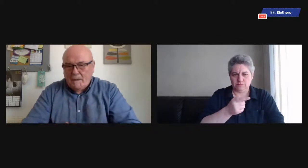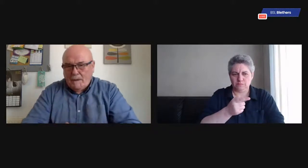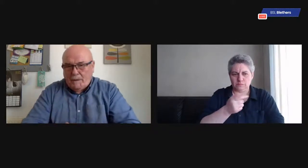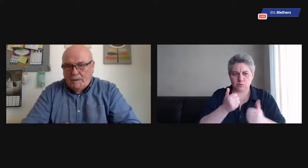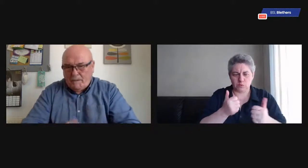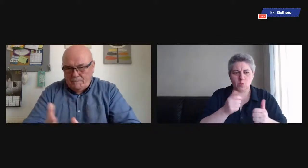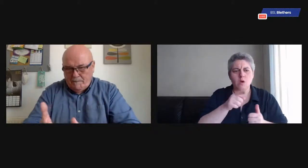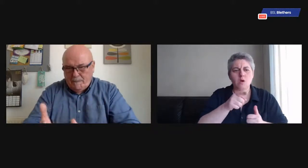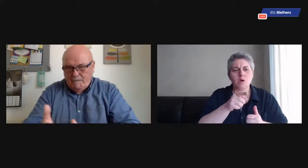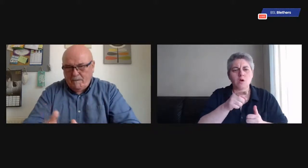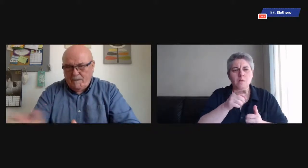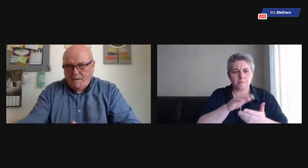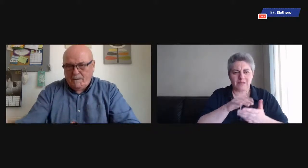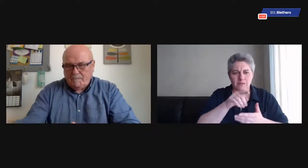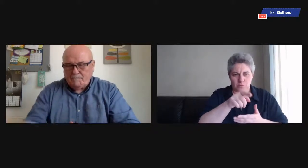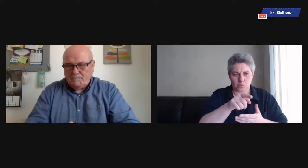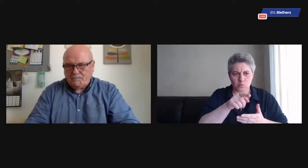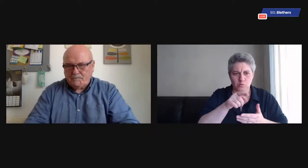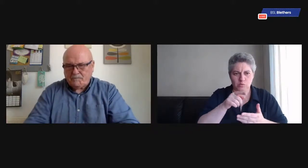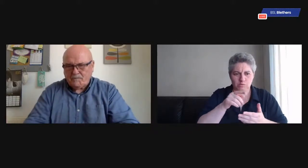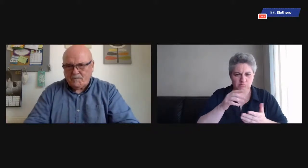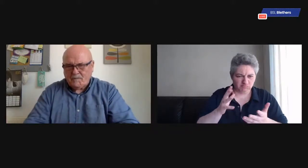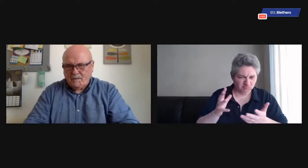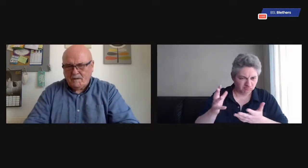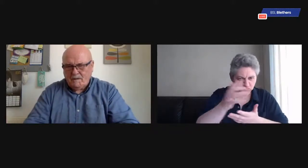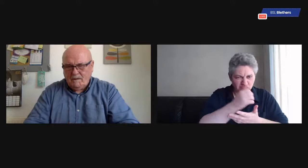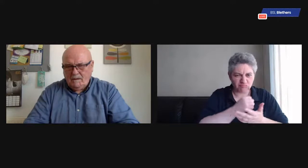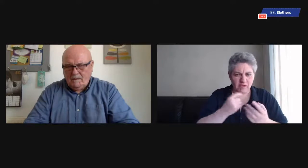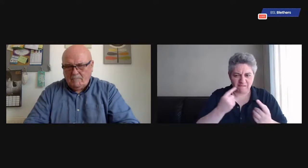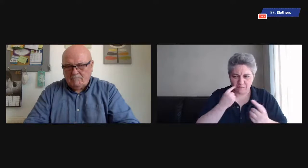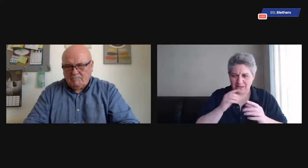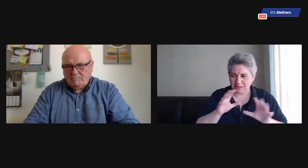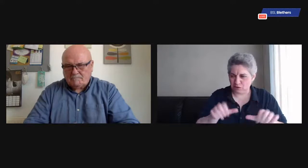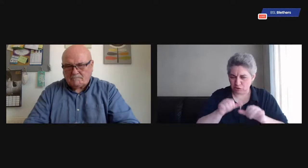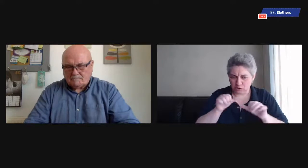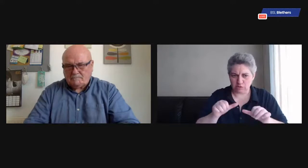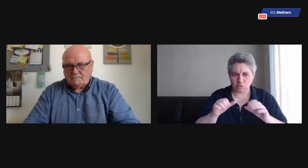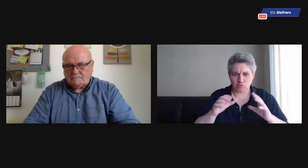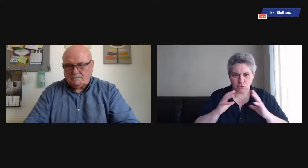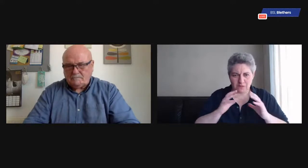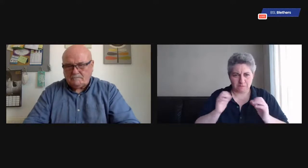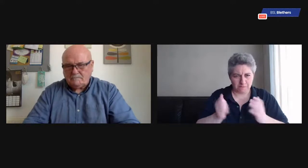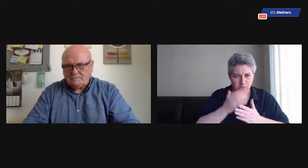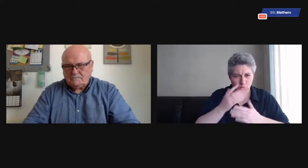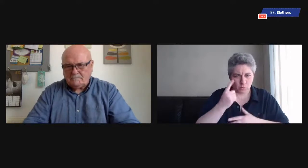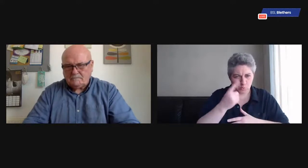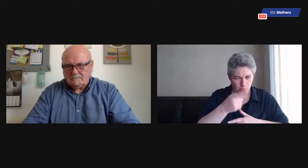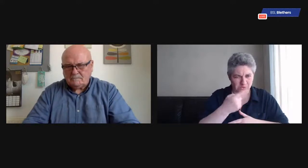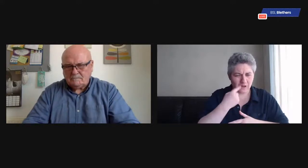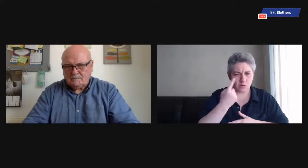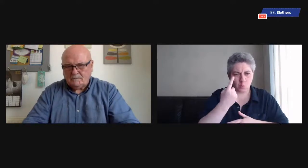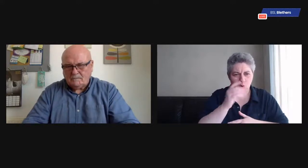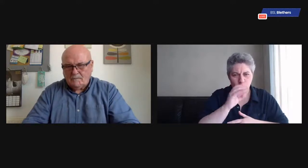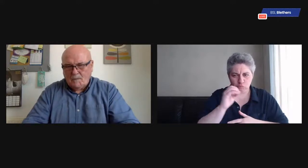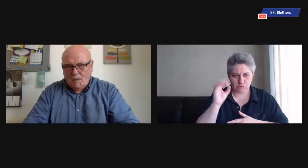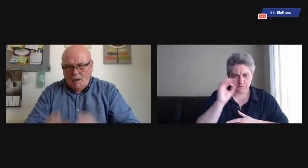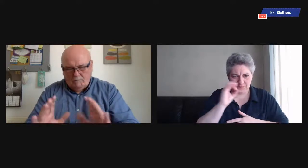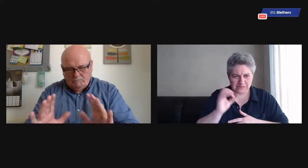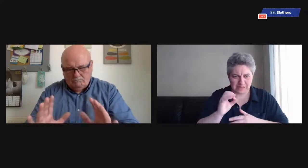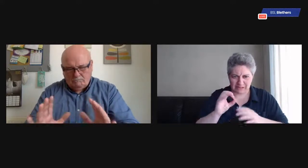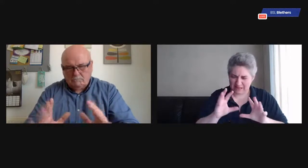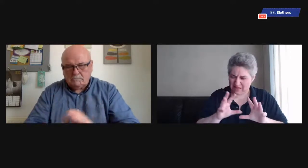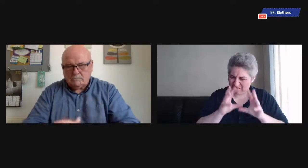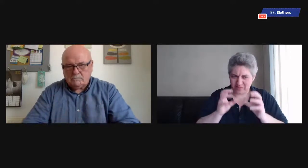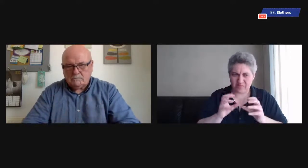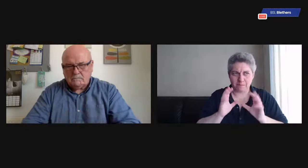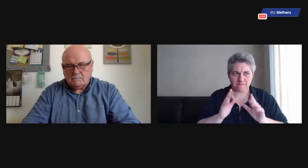time for half an hour," but the question was specifically from A to B. Got you. Right. So you're doing all